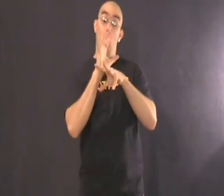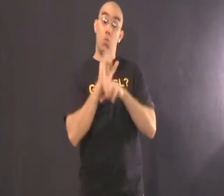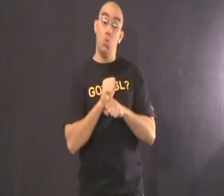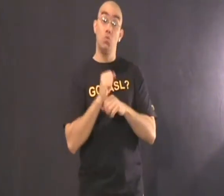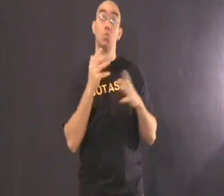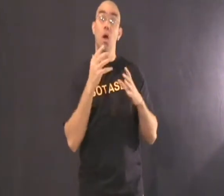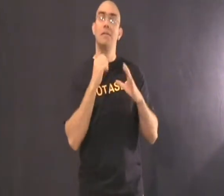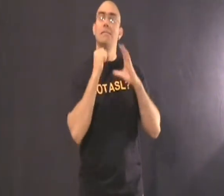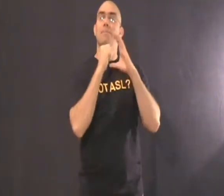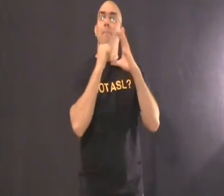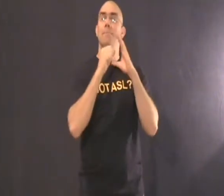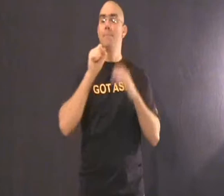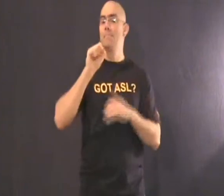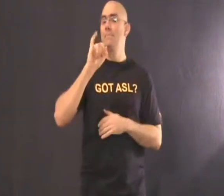oral training, but I had speech therapy.